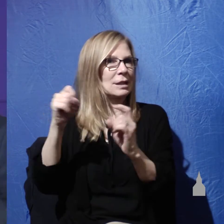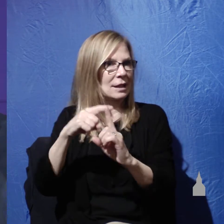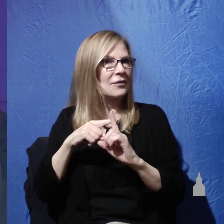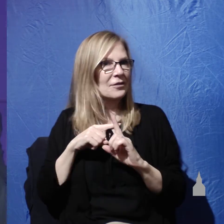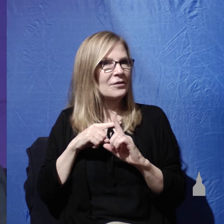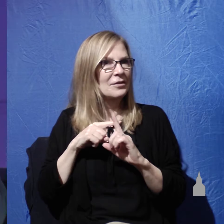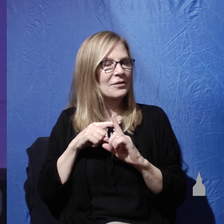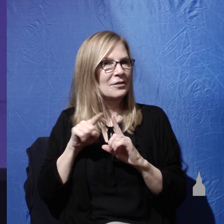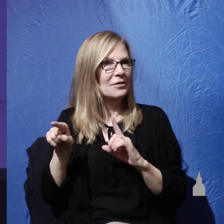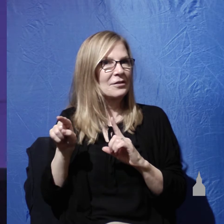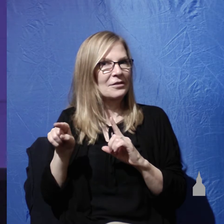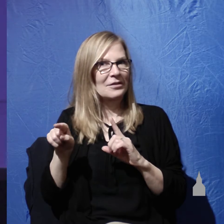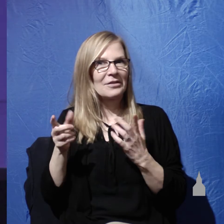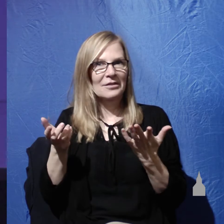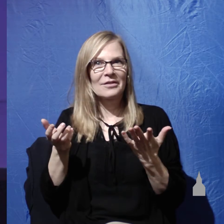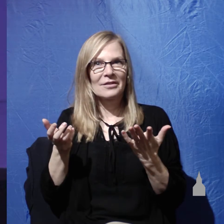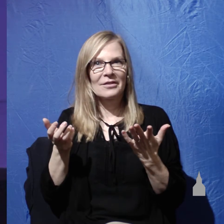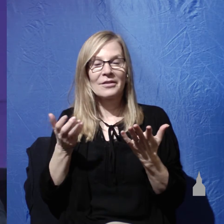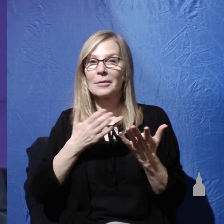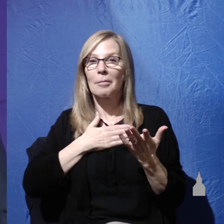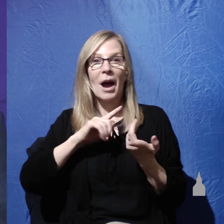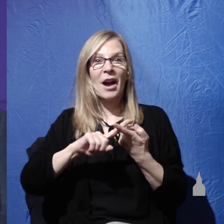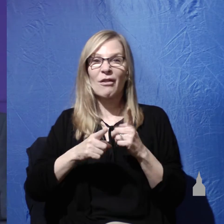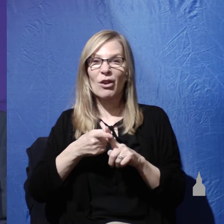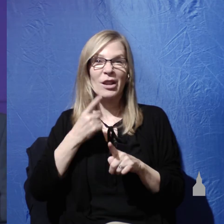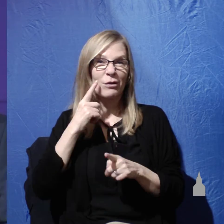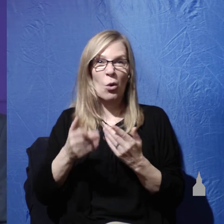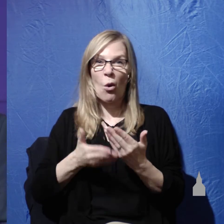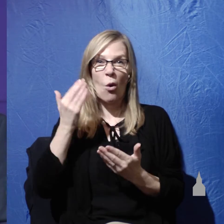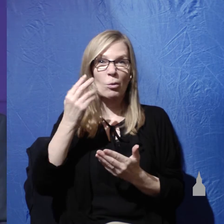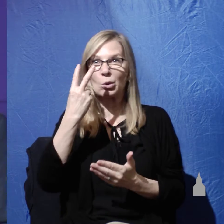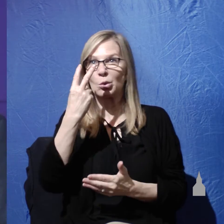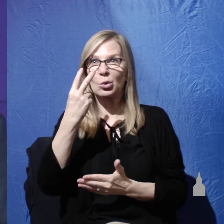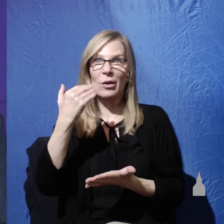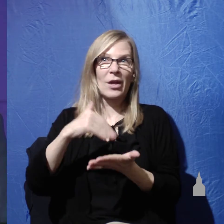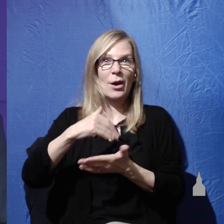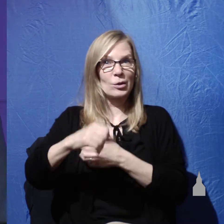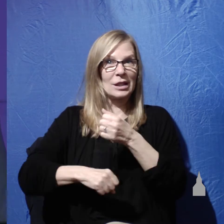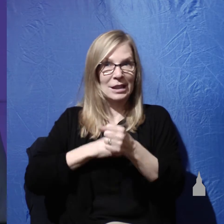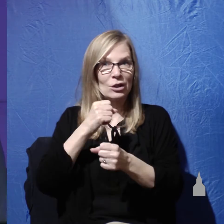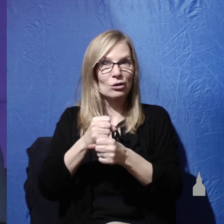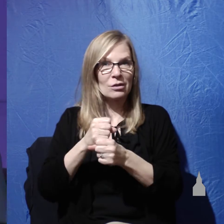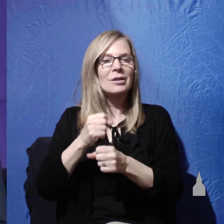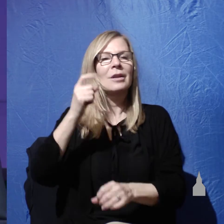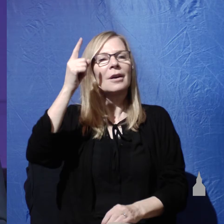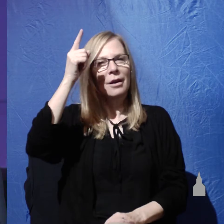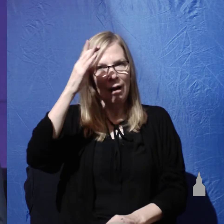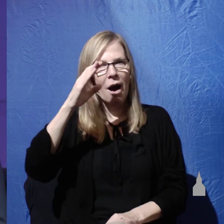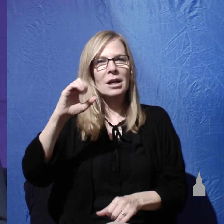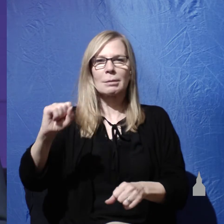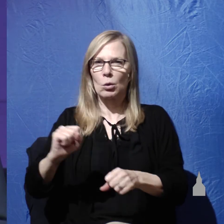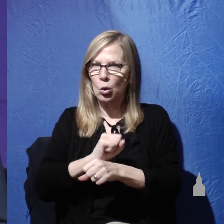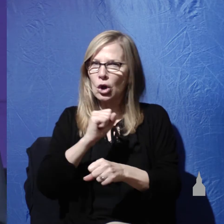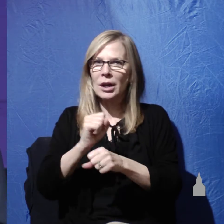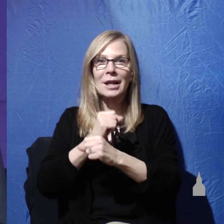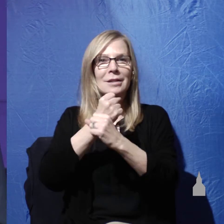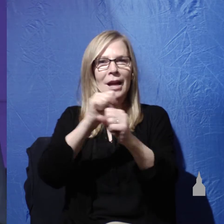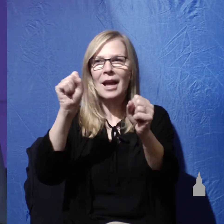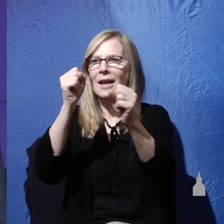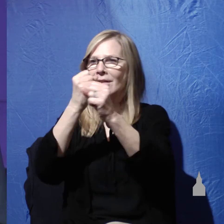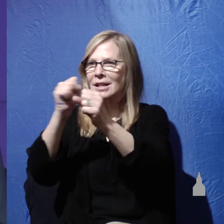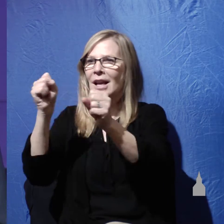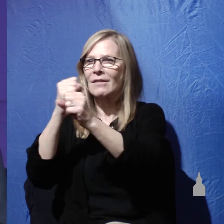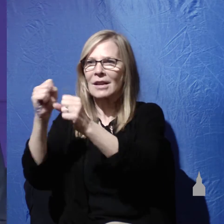saved. My friends, for nearly 2,000 years, God has been at work saving